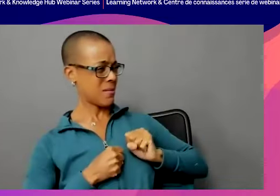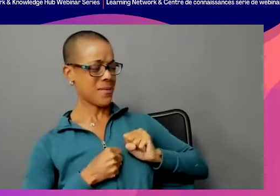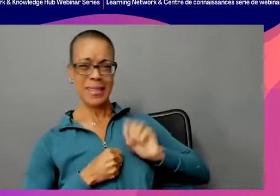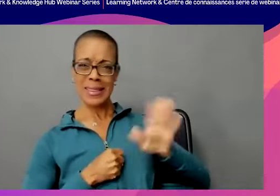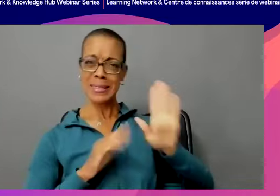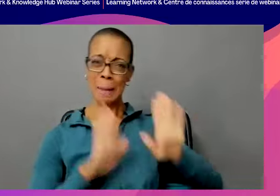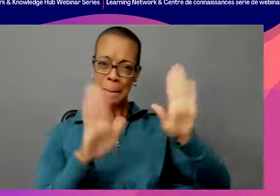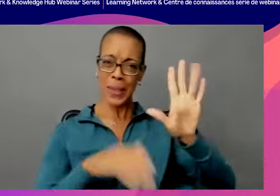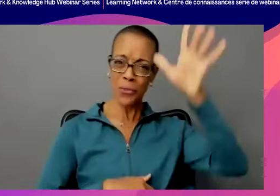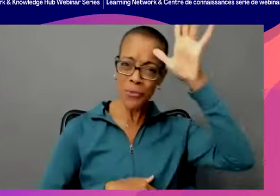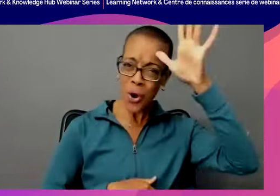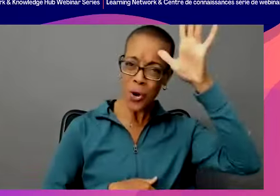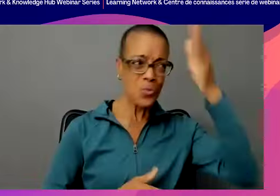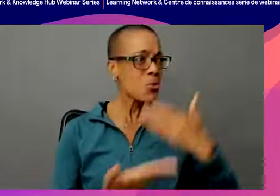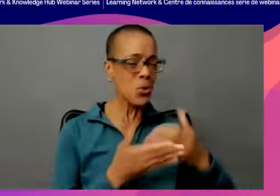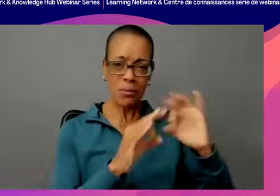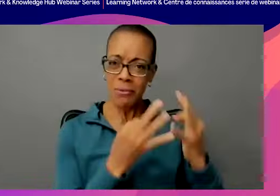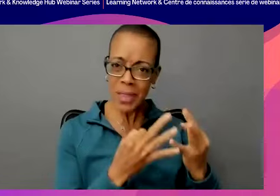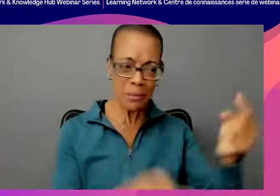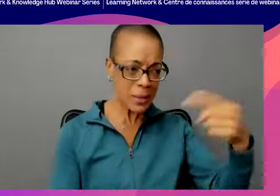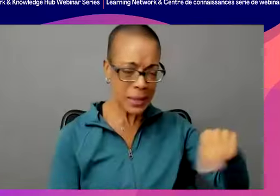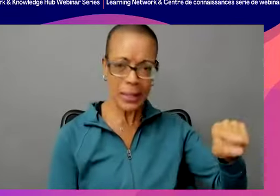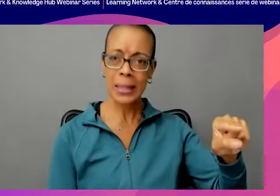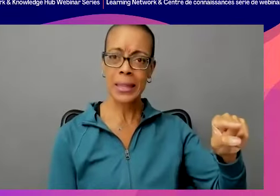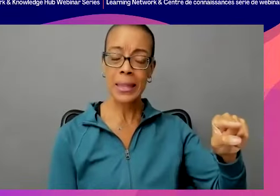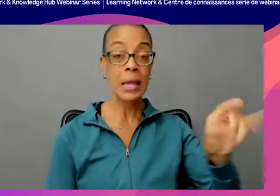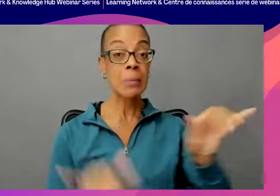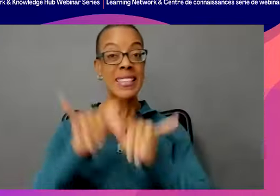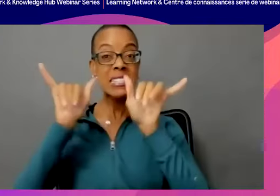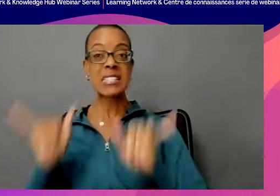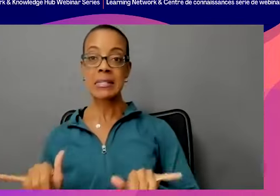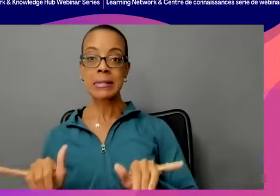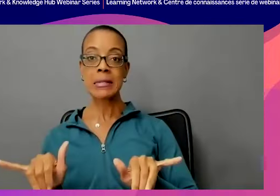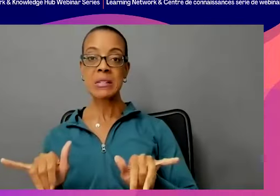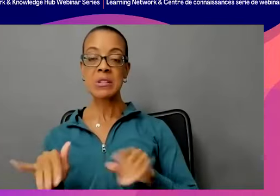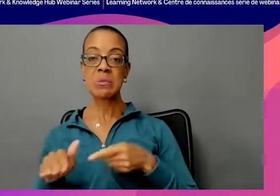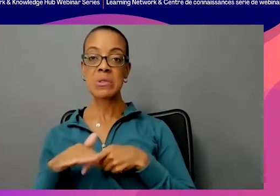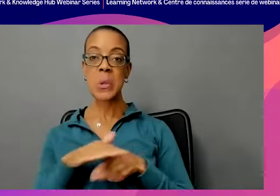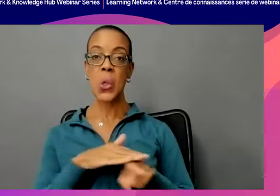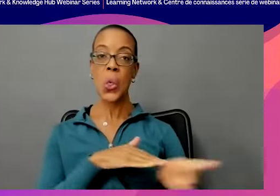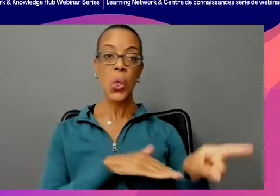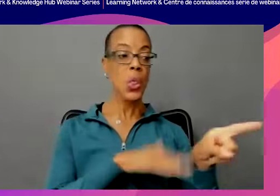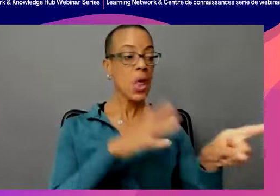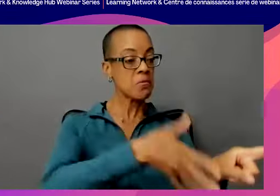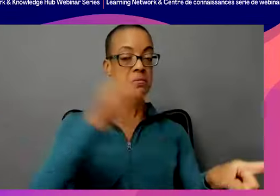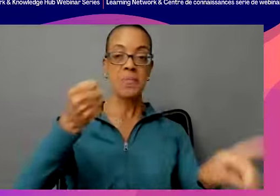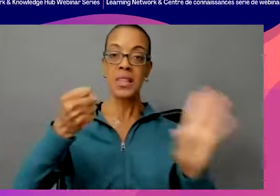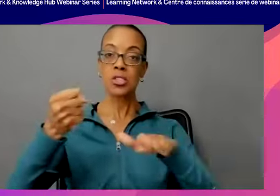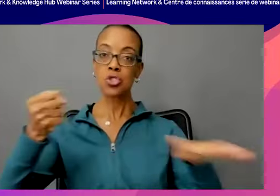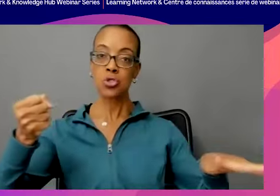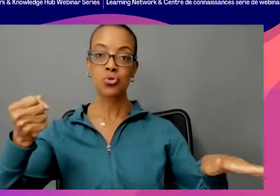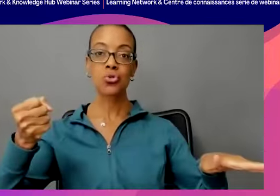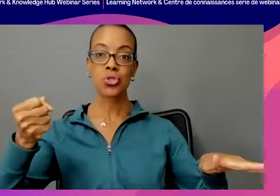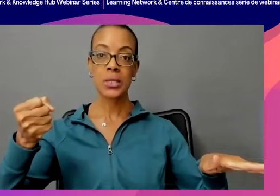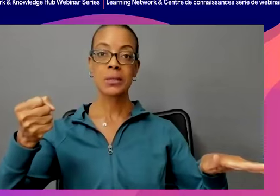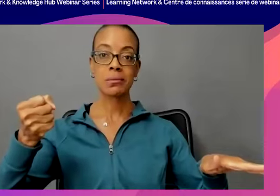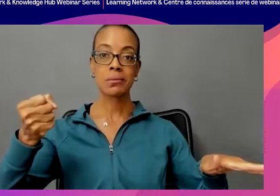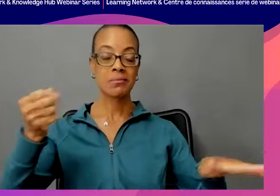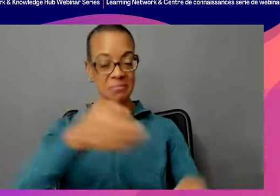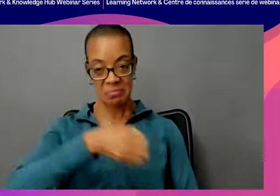of good families these people were. And yet these systems still took the children, apprehended the